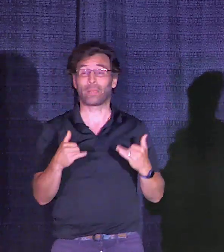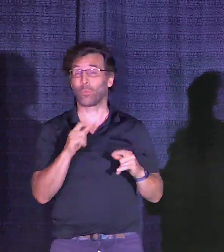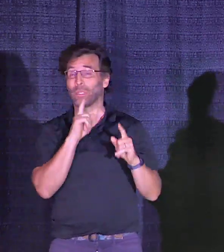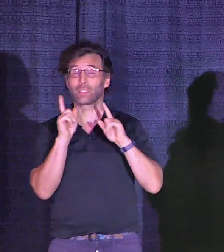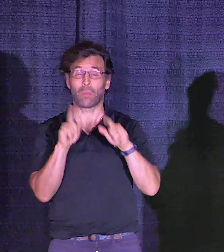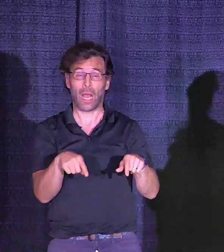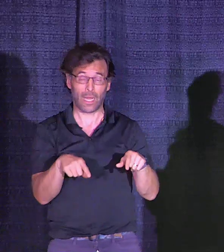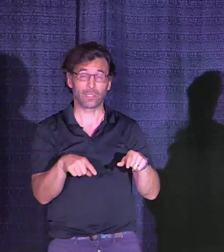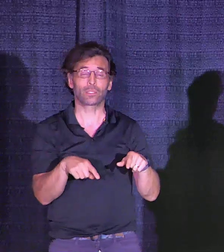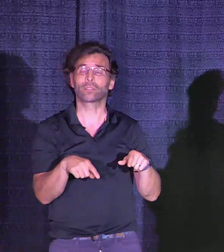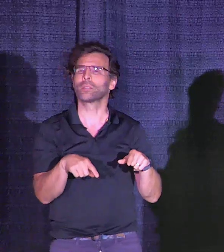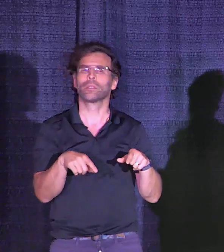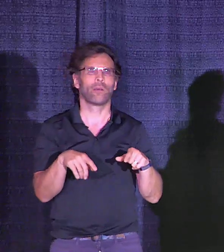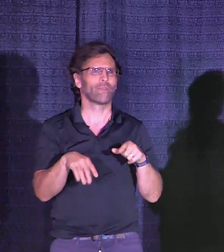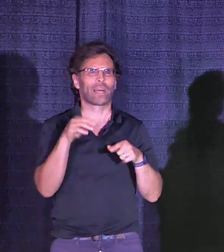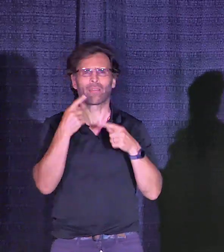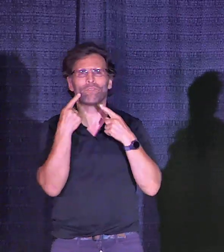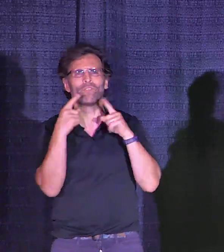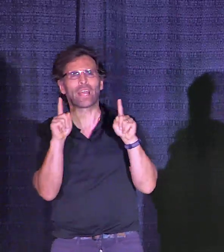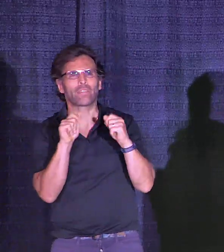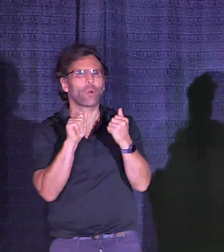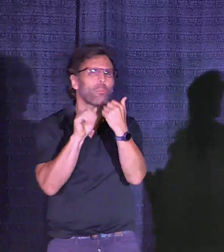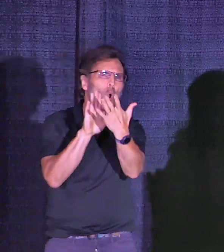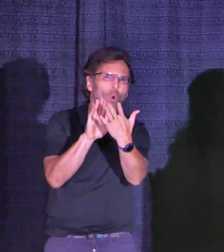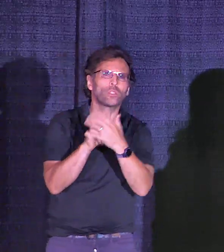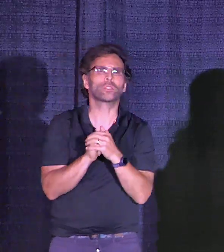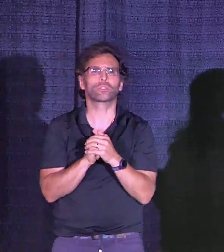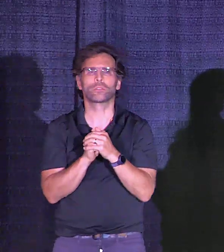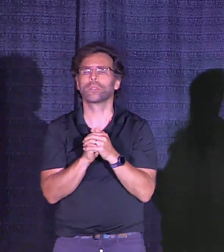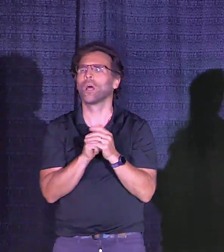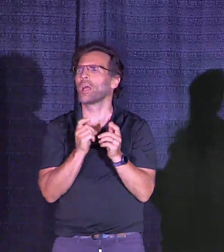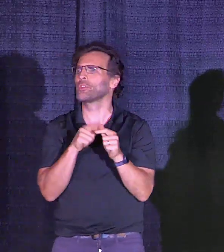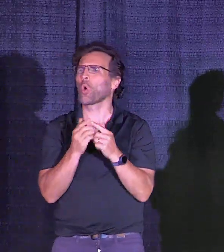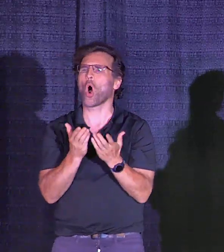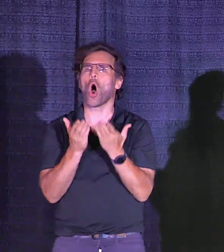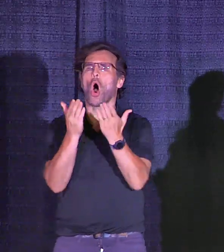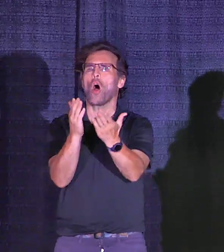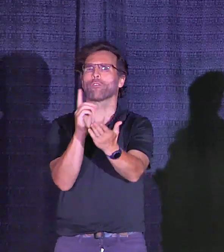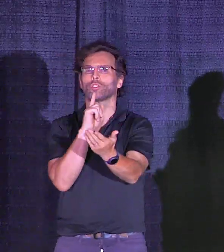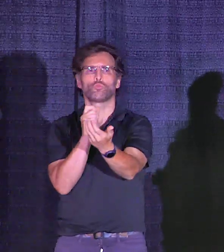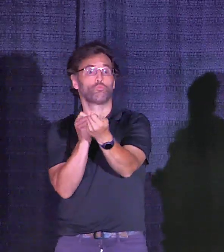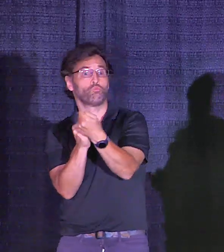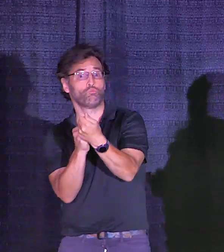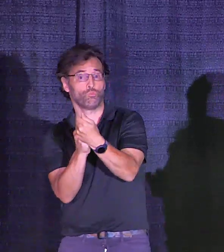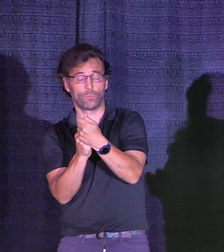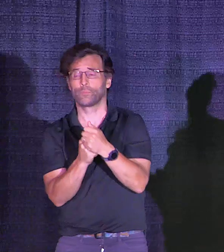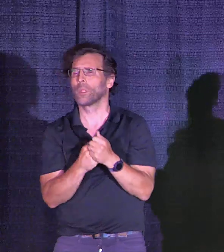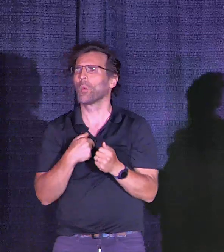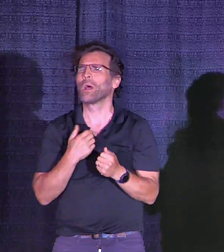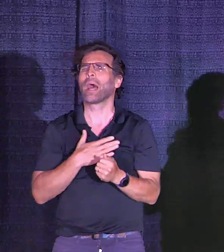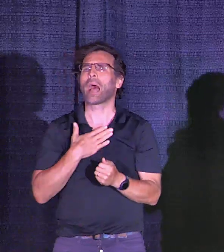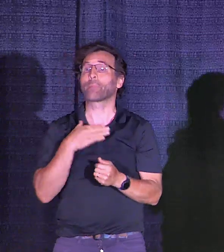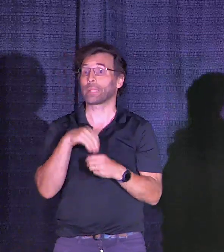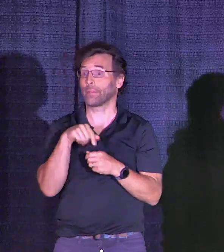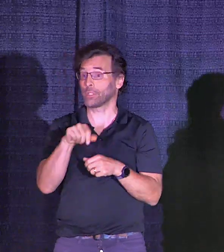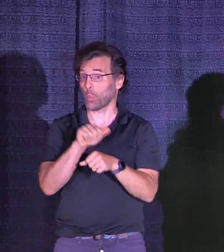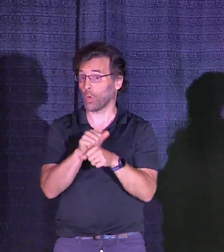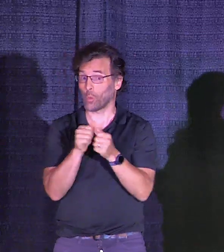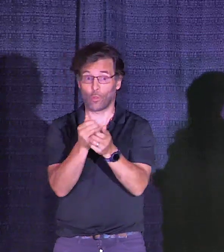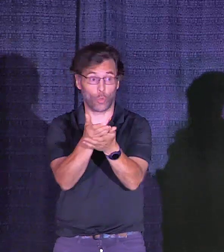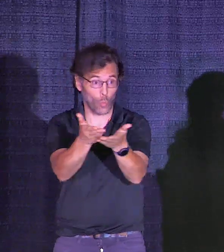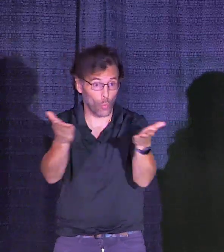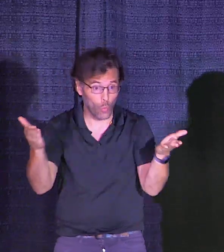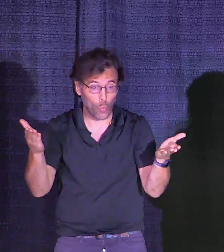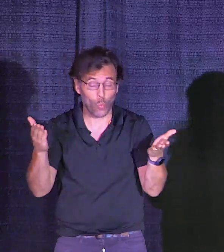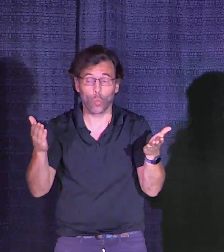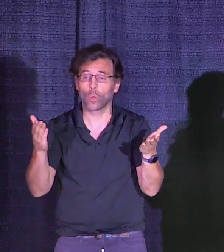responses, to find effective approaches, and to offer real support. So we're happy to be in this work with you and